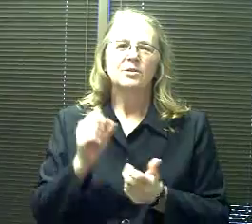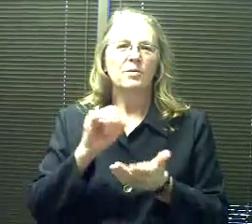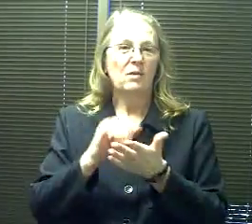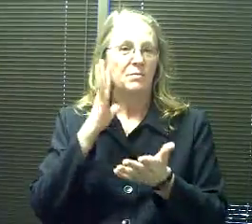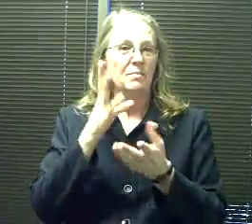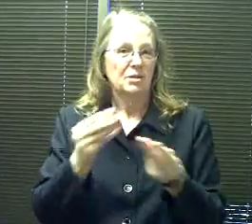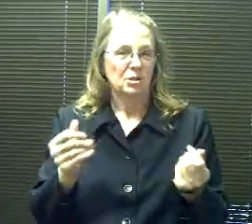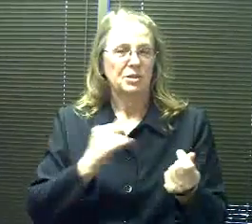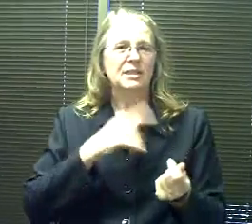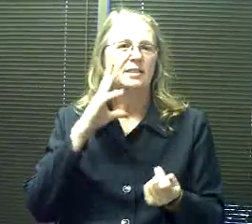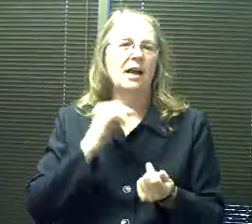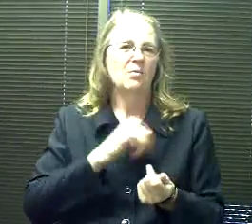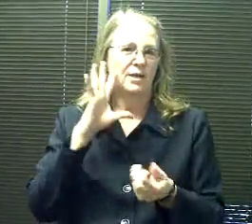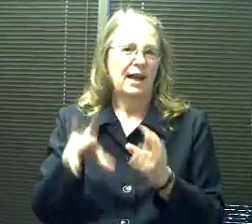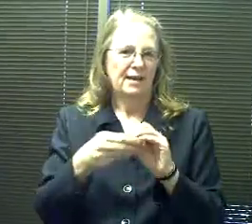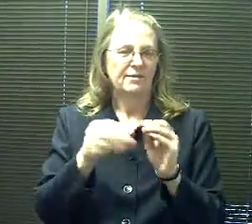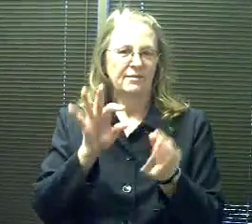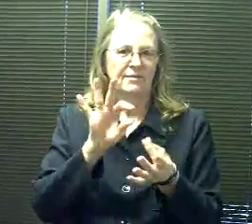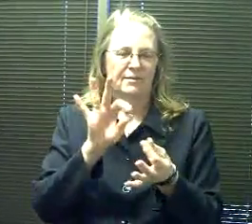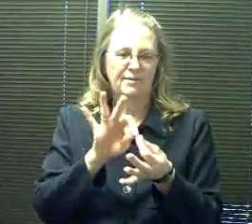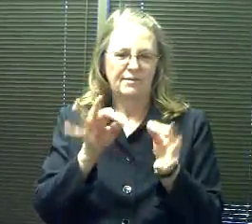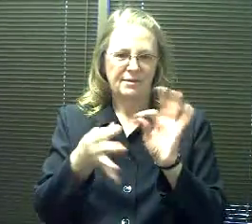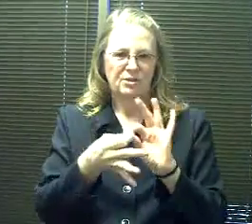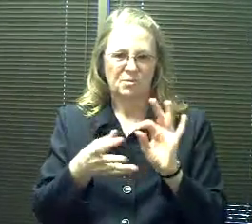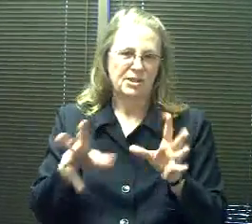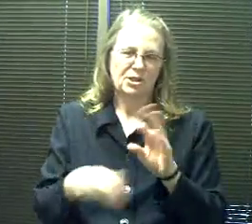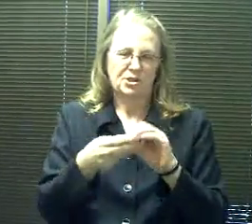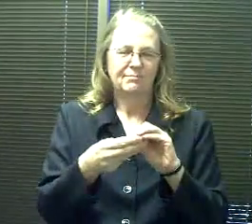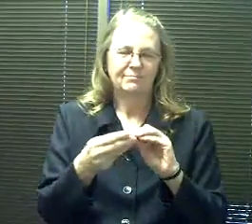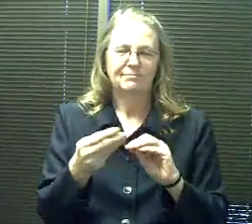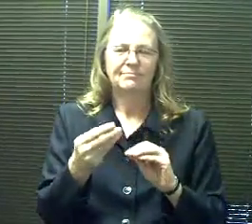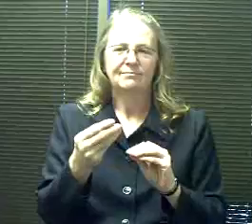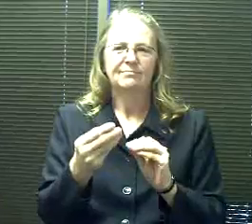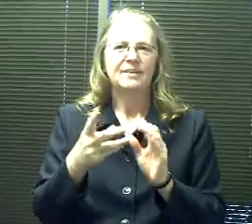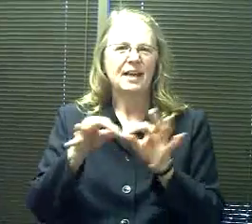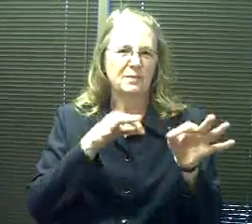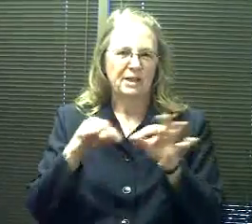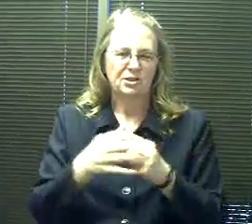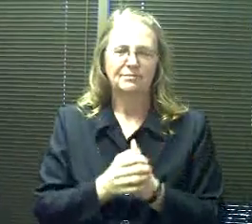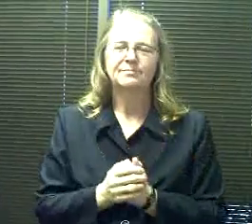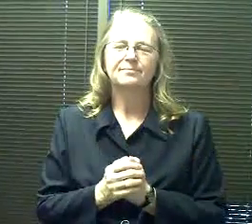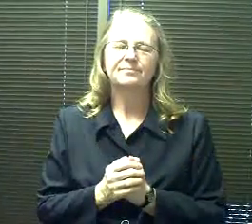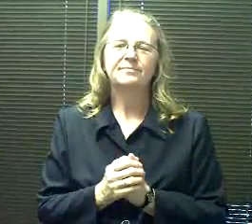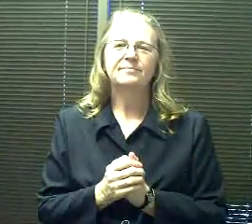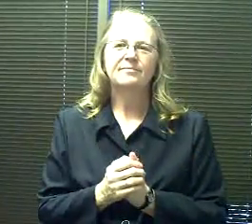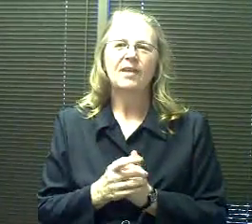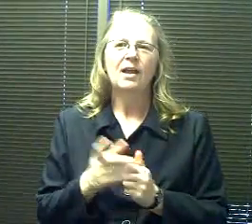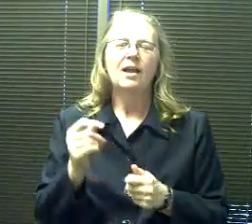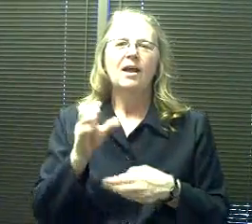So that would be my solution, is that I would add the interpretation, the explanation.